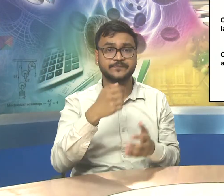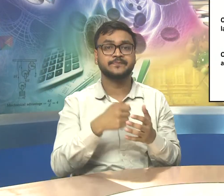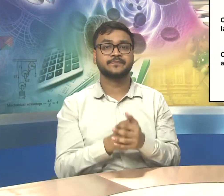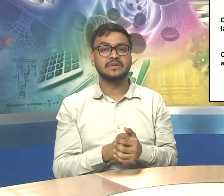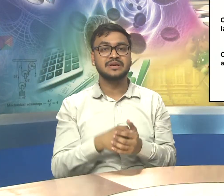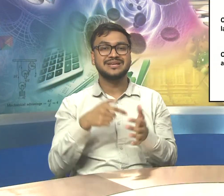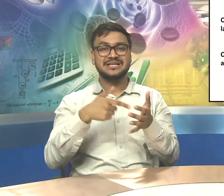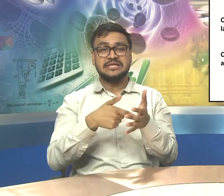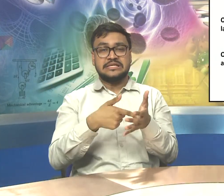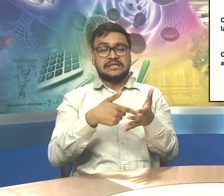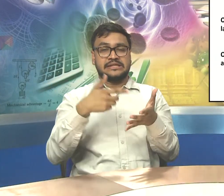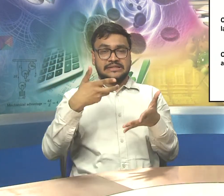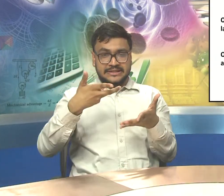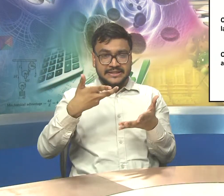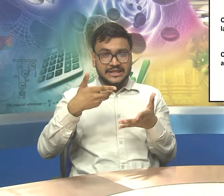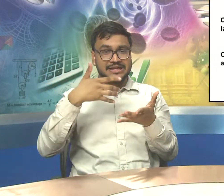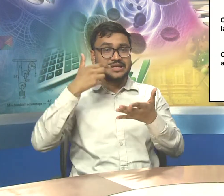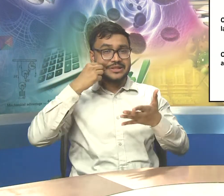what are the